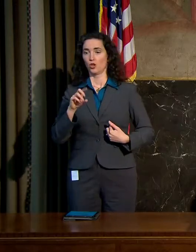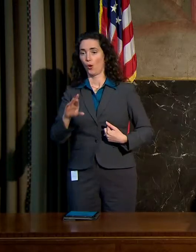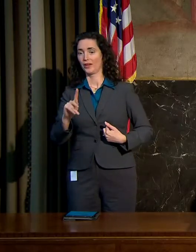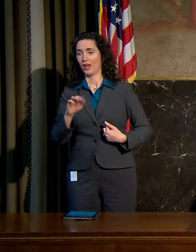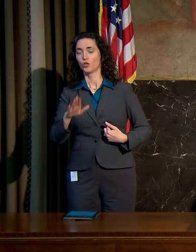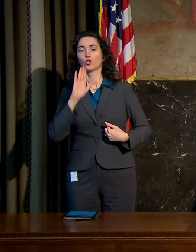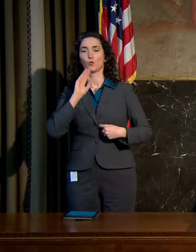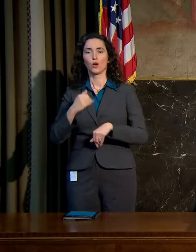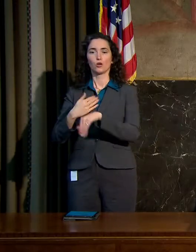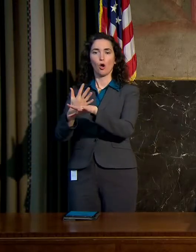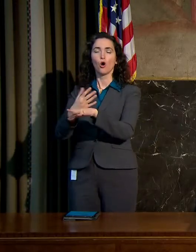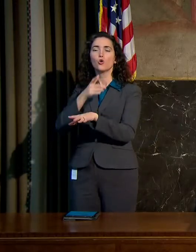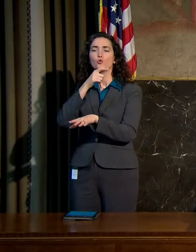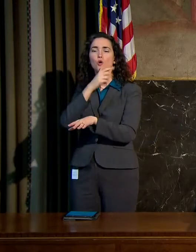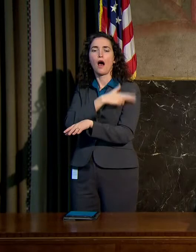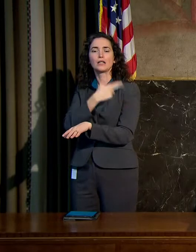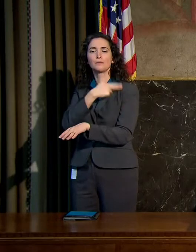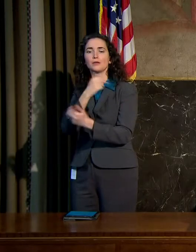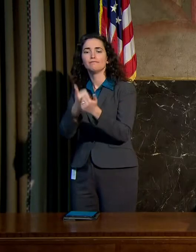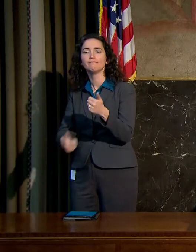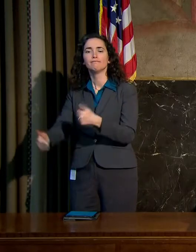with hospital CEOs and